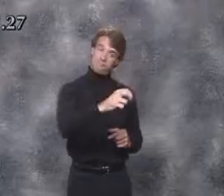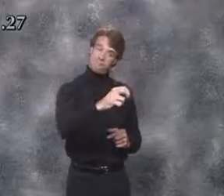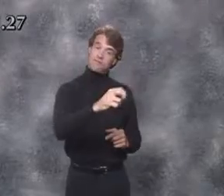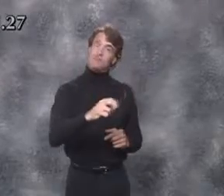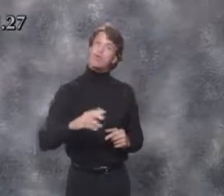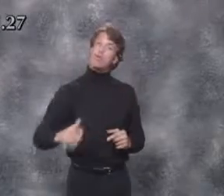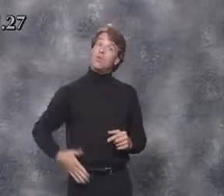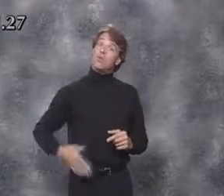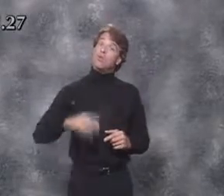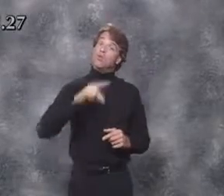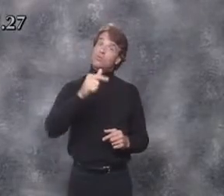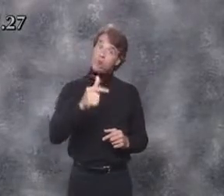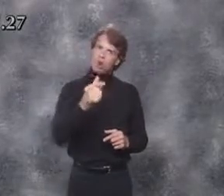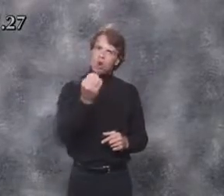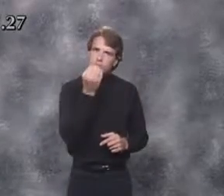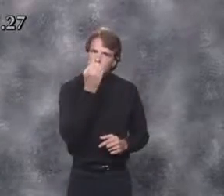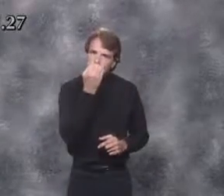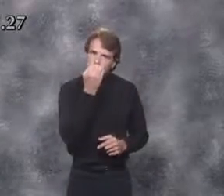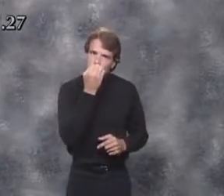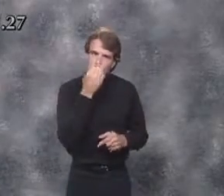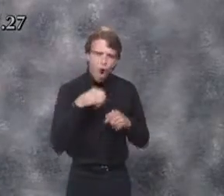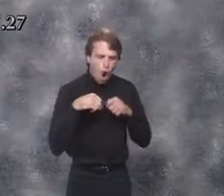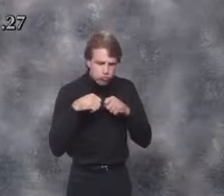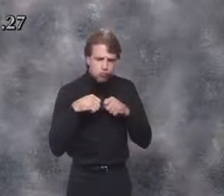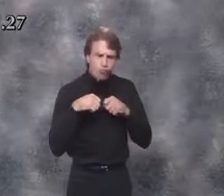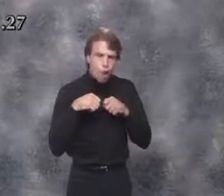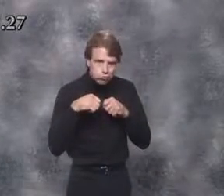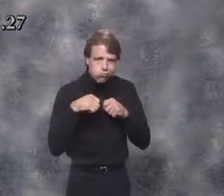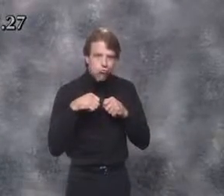and the dog was there, eating.